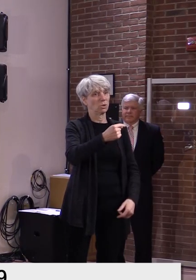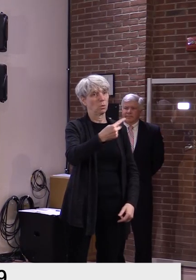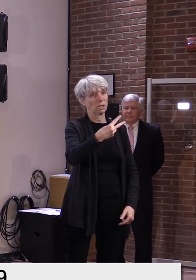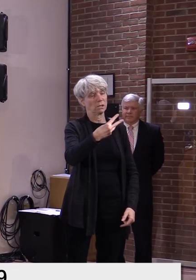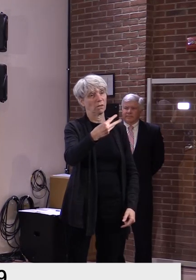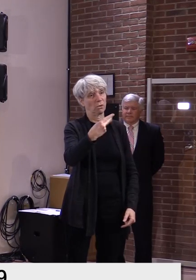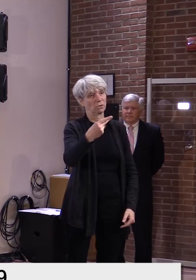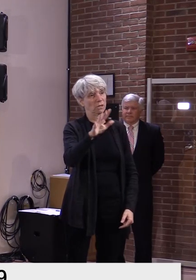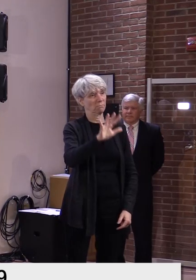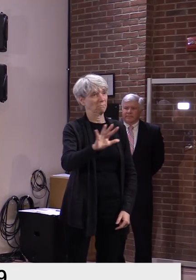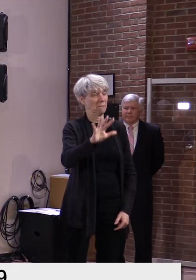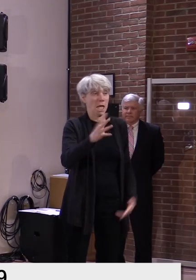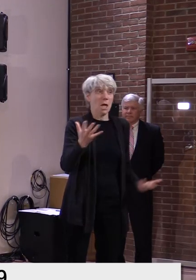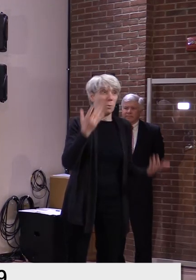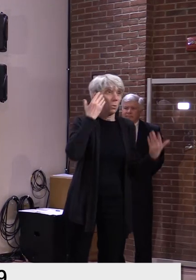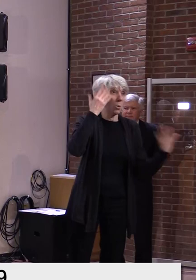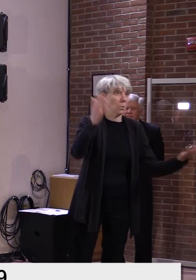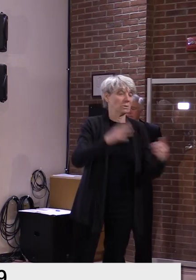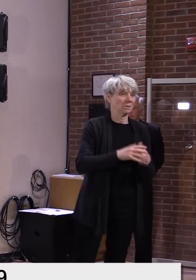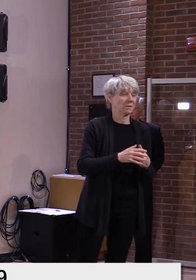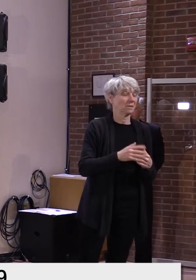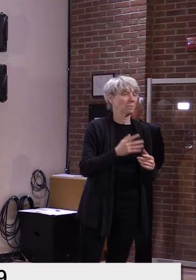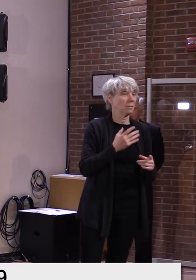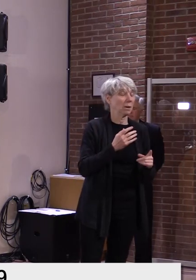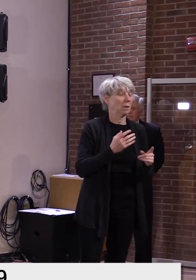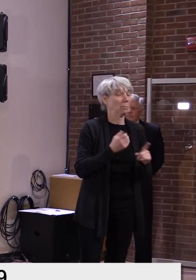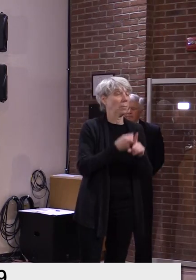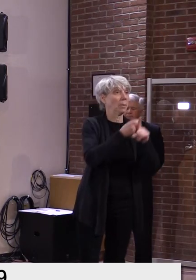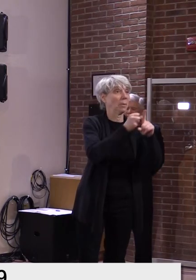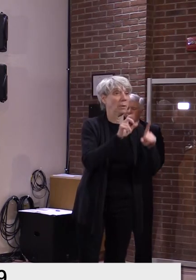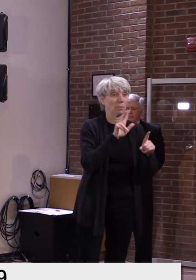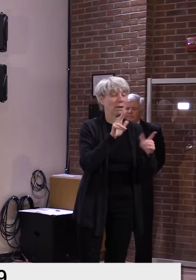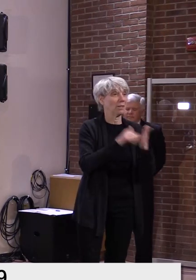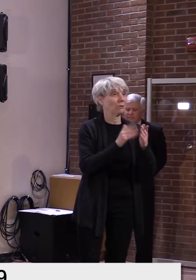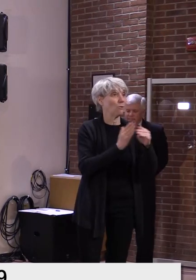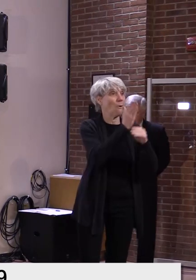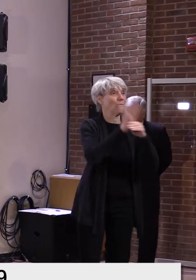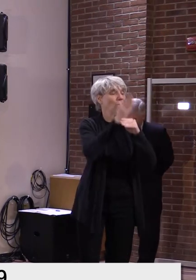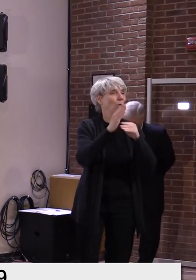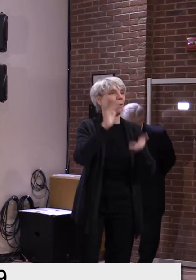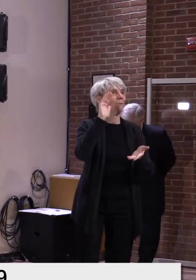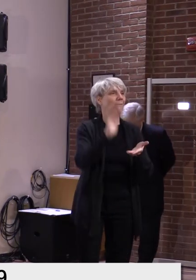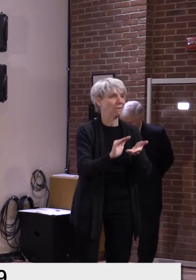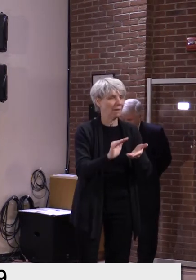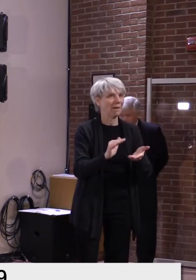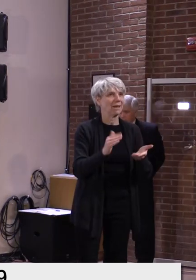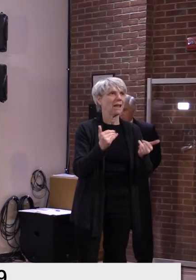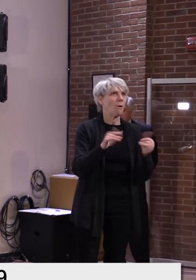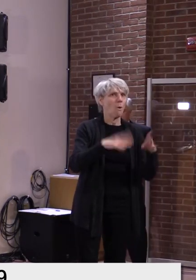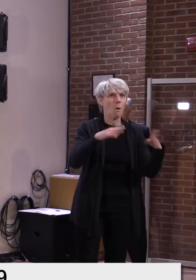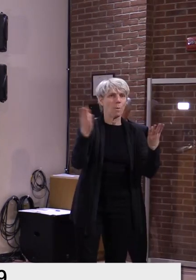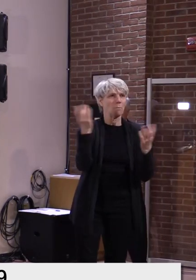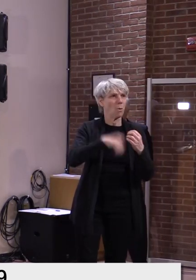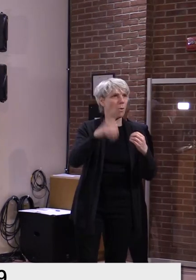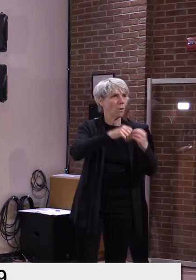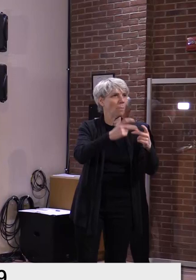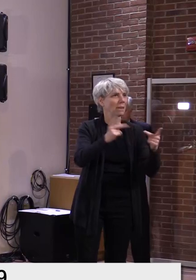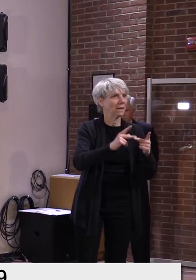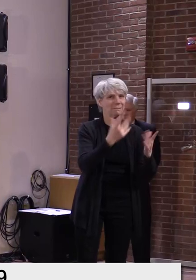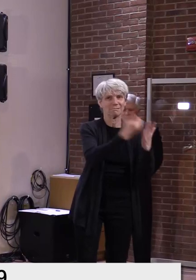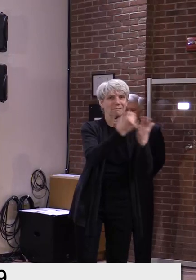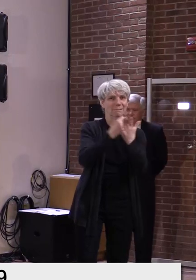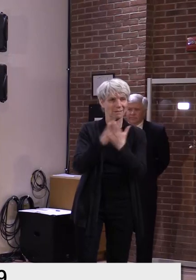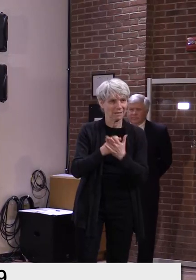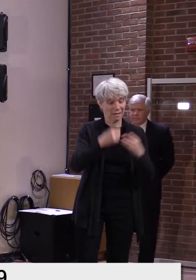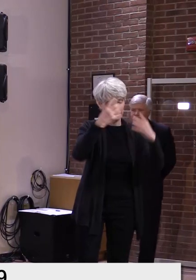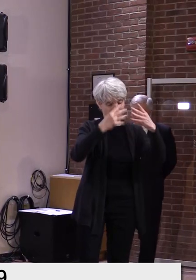who knows? We might have some good days, and all of the clinics and walk-ins that we have available may surprise